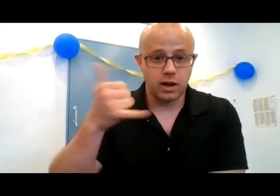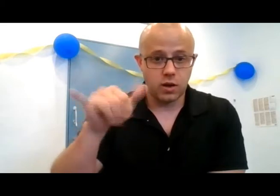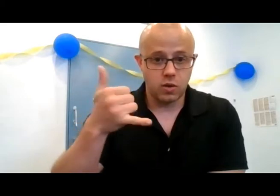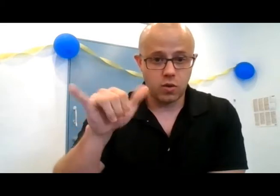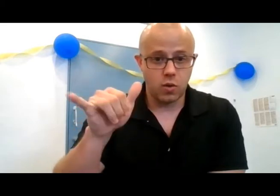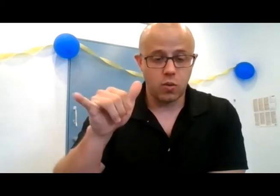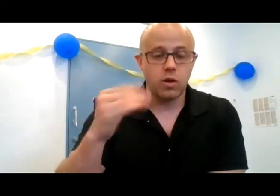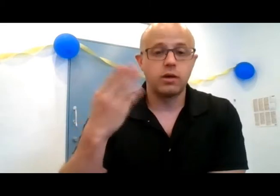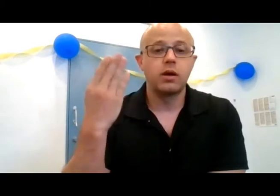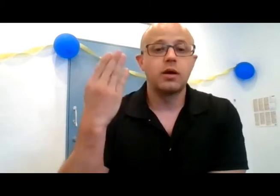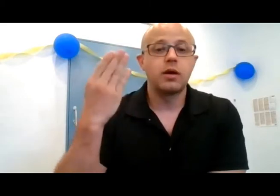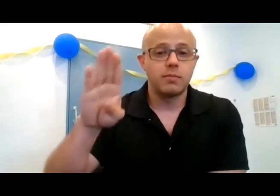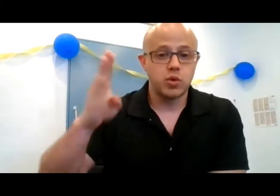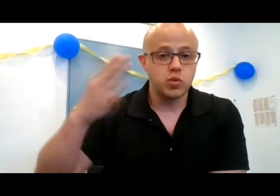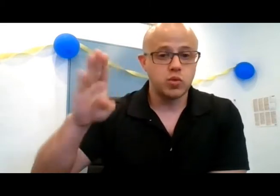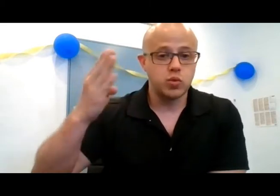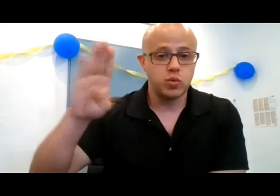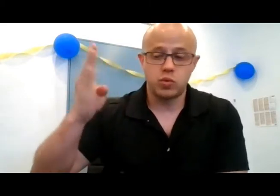yellow,